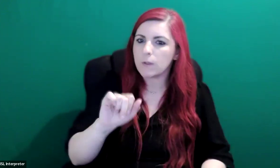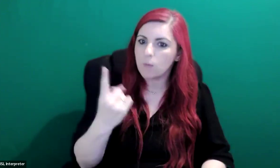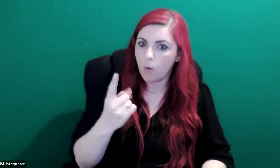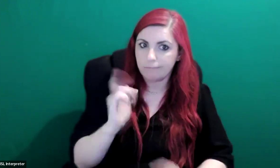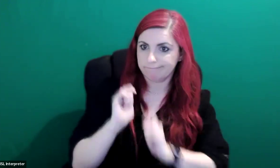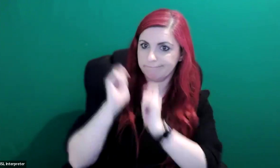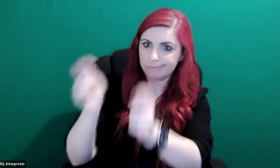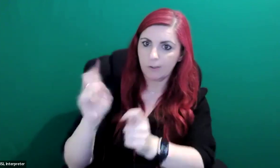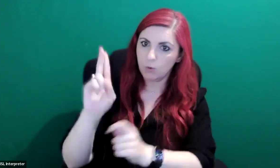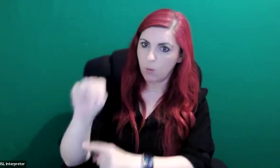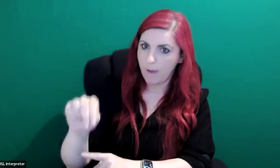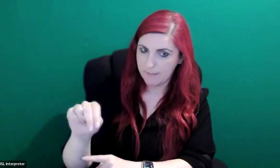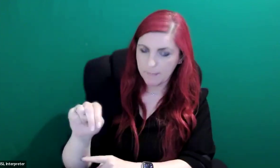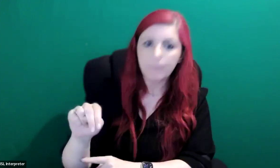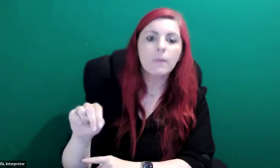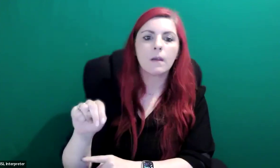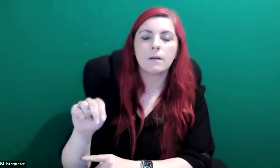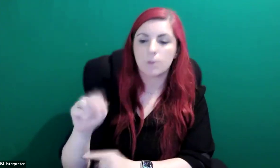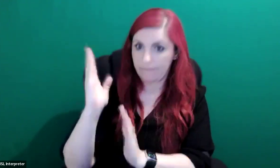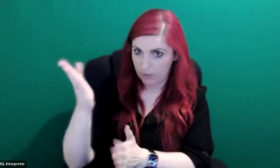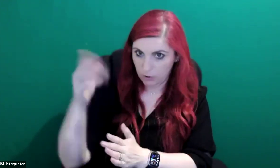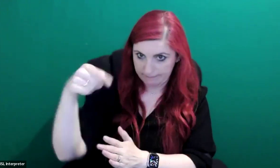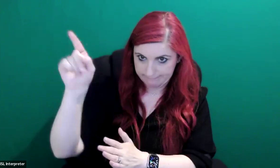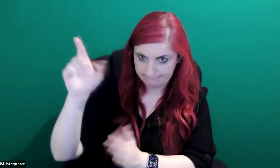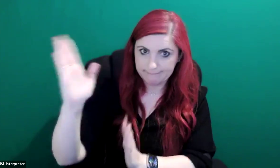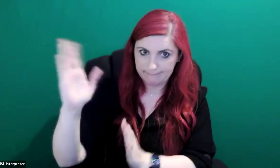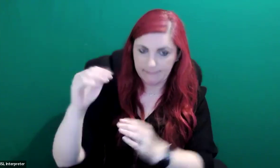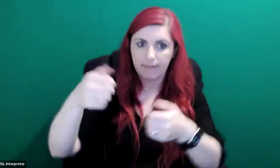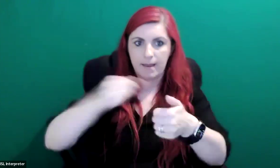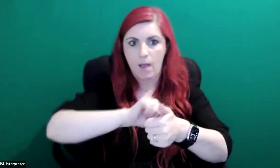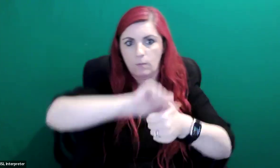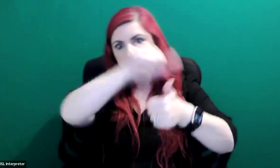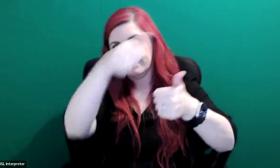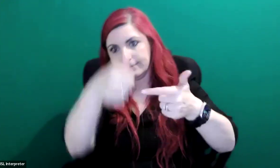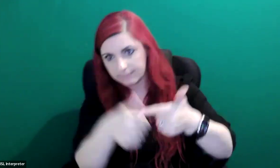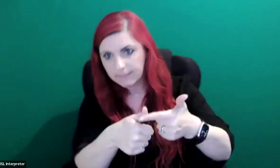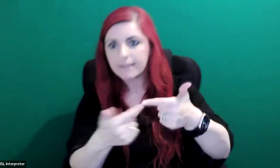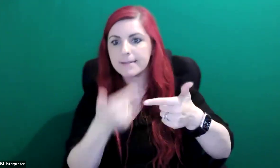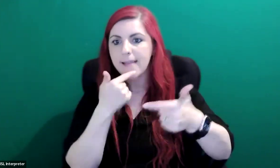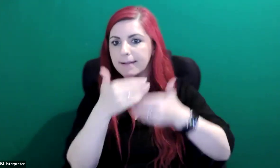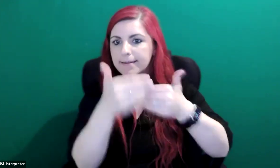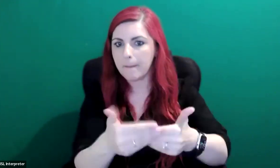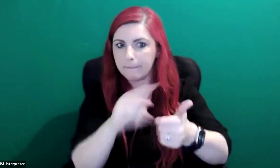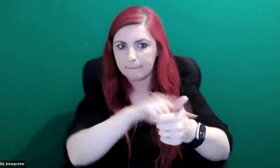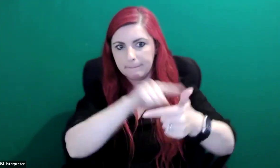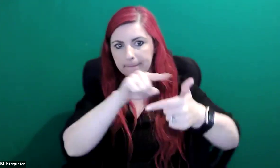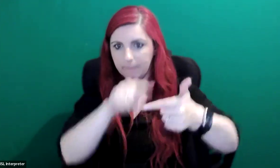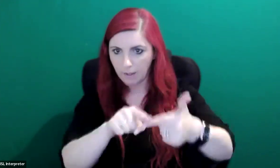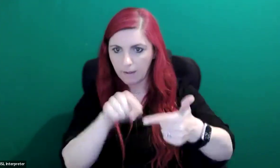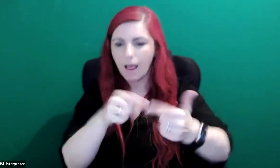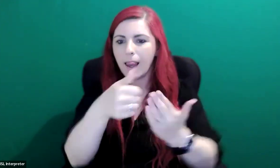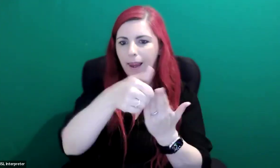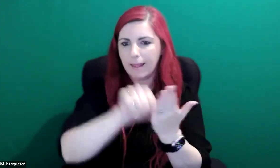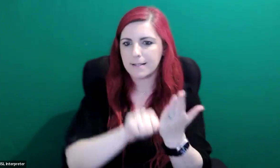to the UN. So we've ticked off that step already. And now we're approaching the second step on this chart, which is the list